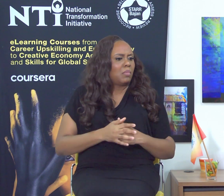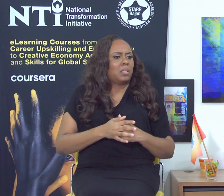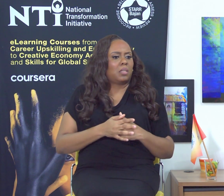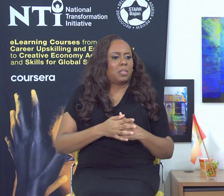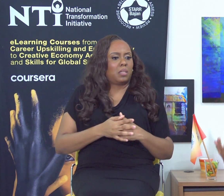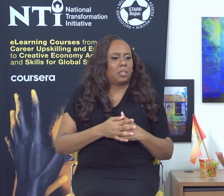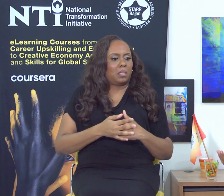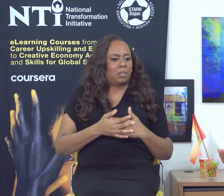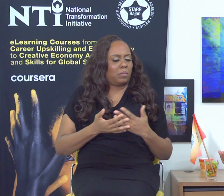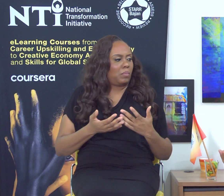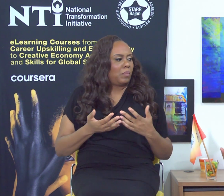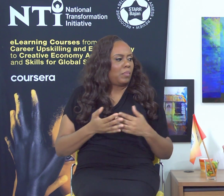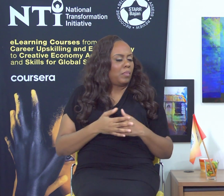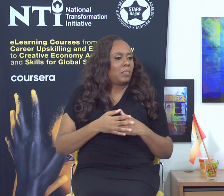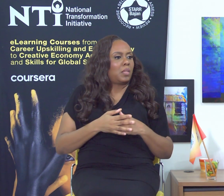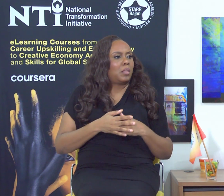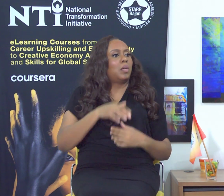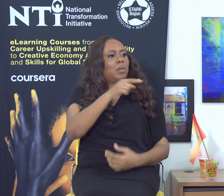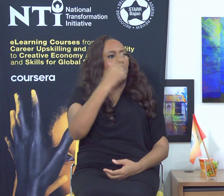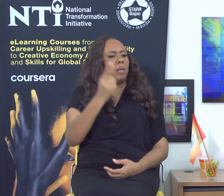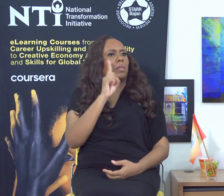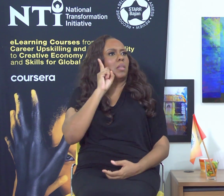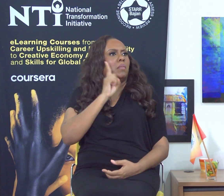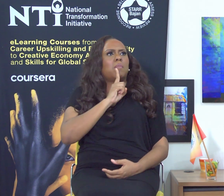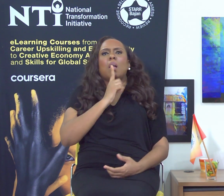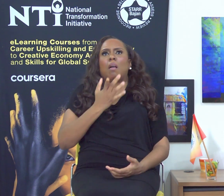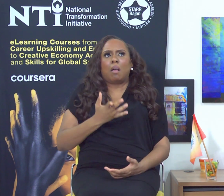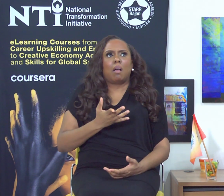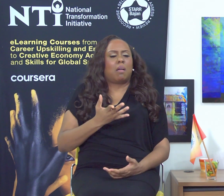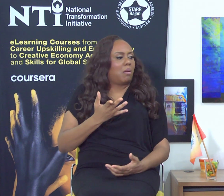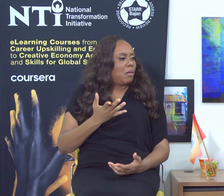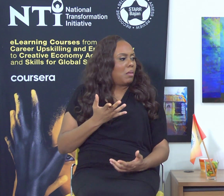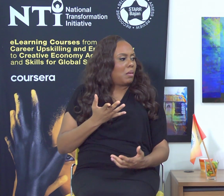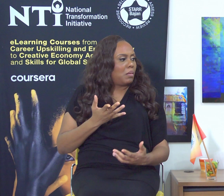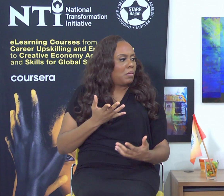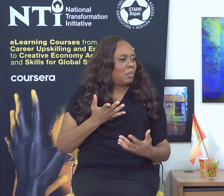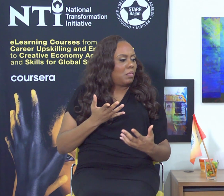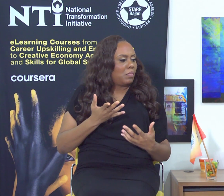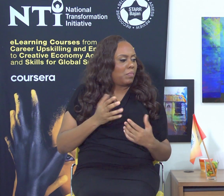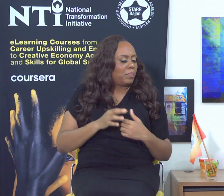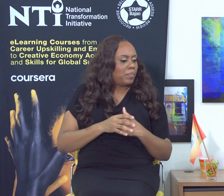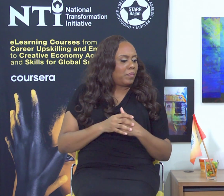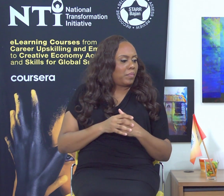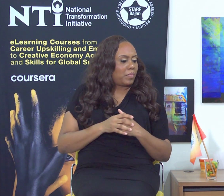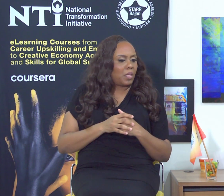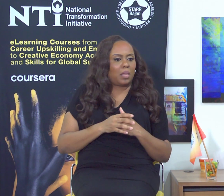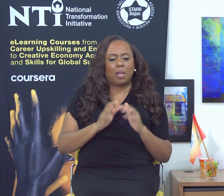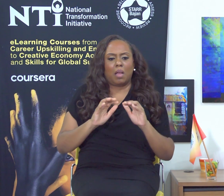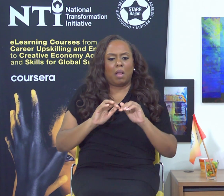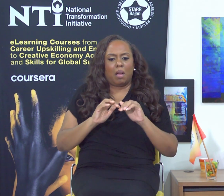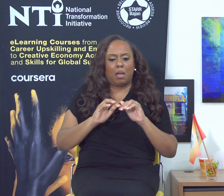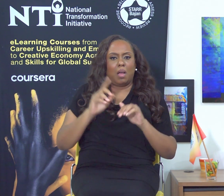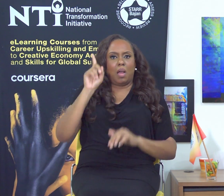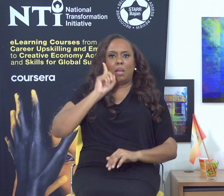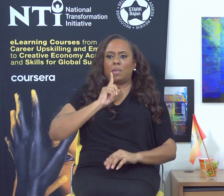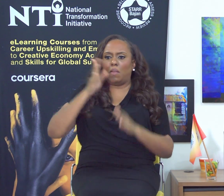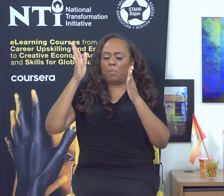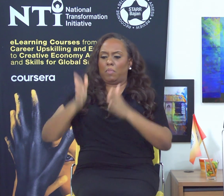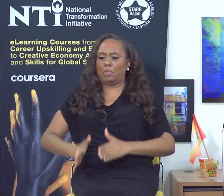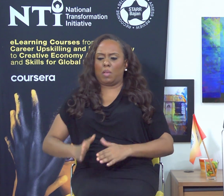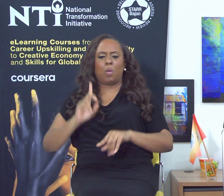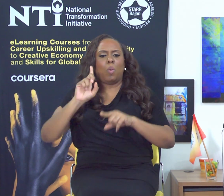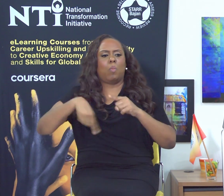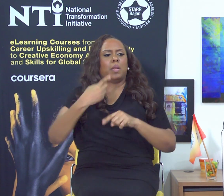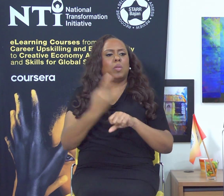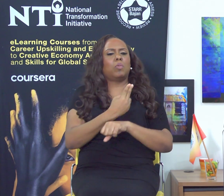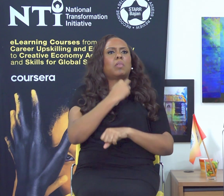Having never had hearing, what is the relationship that a deaf person has with their voice, the sounding their